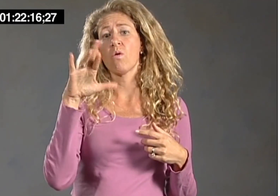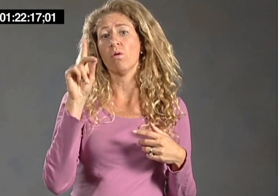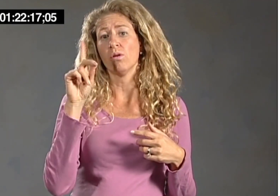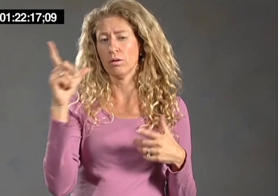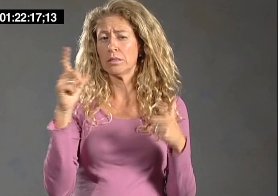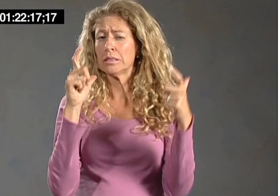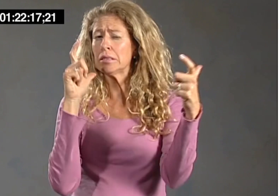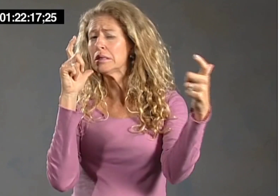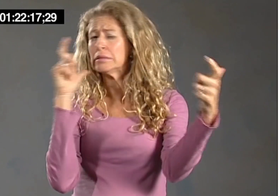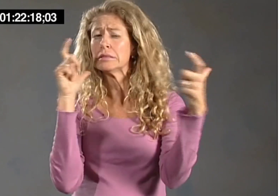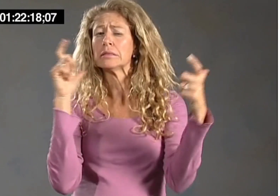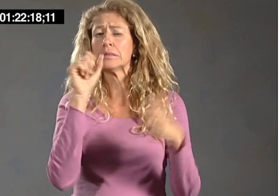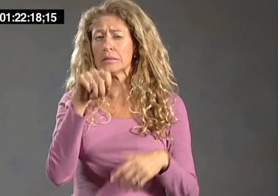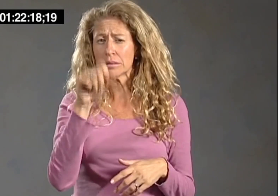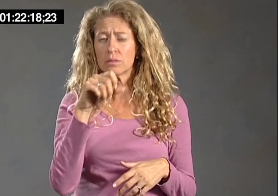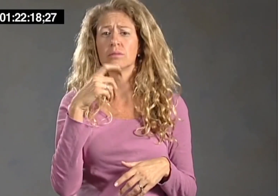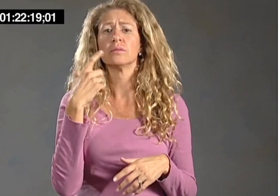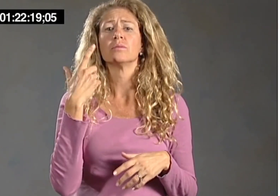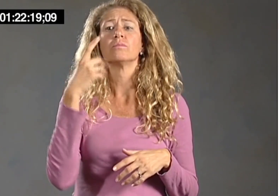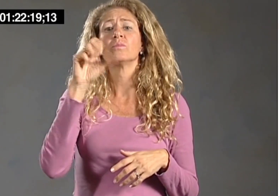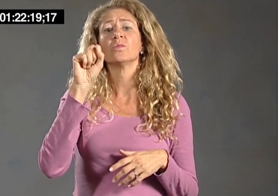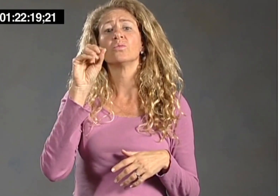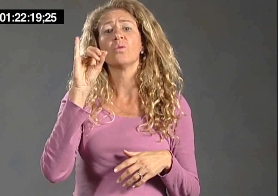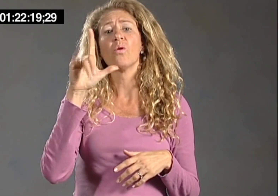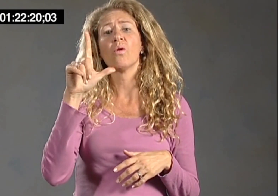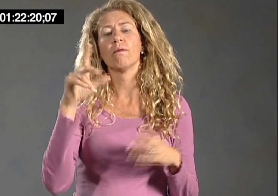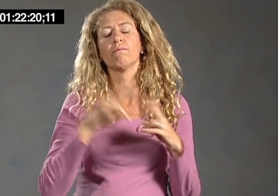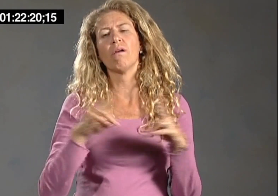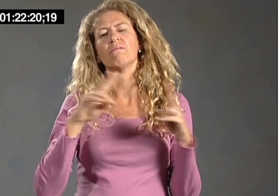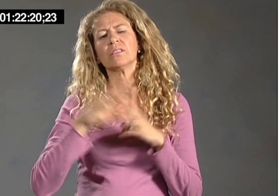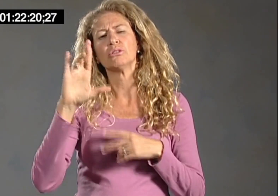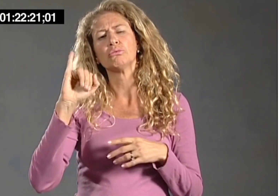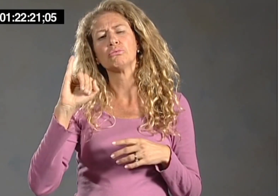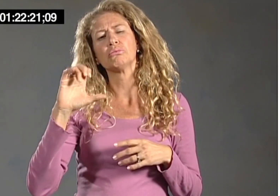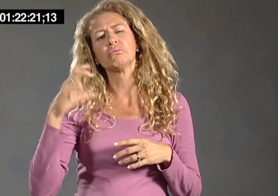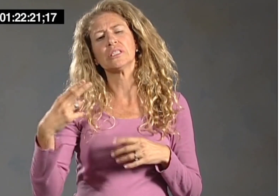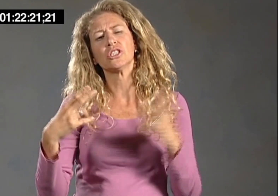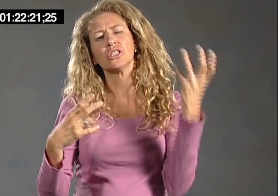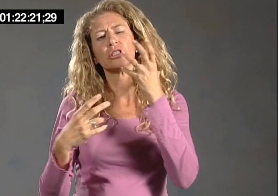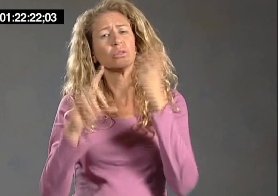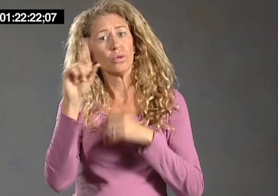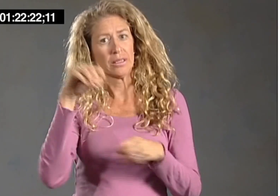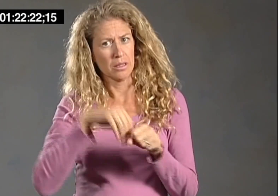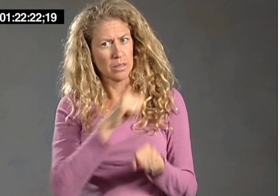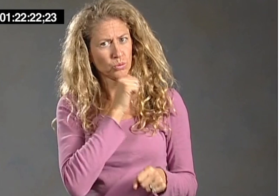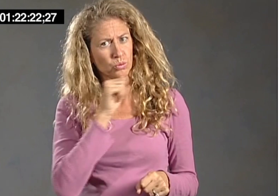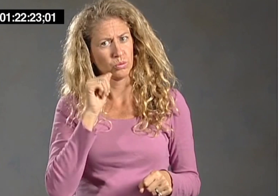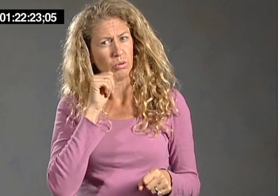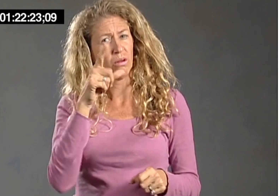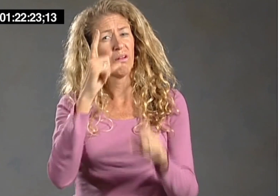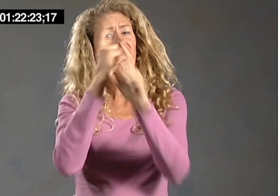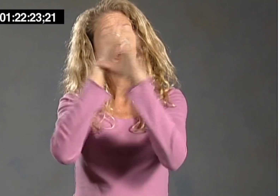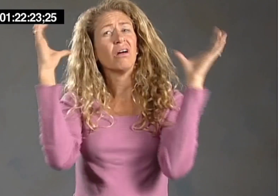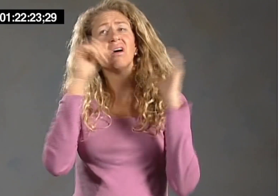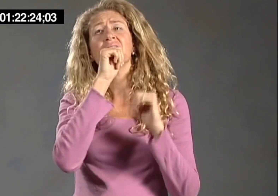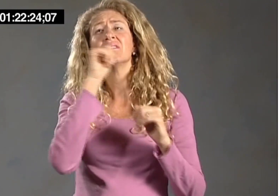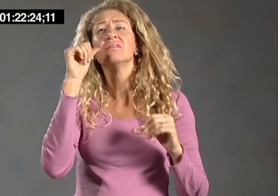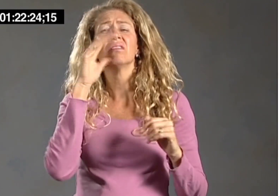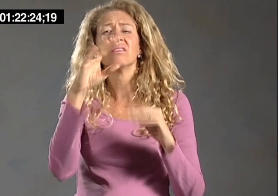is rich in Arizona. You might imagine Arizona to be all flat with dust, old,